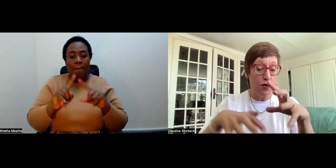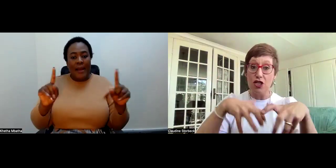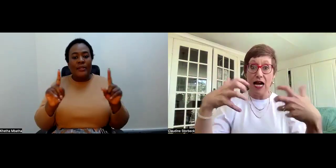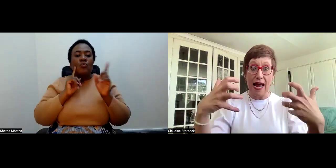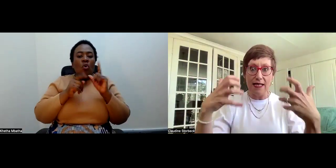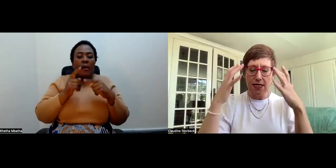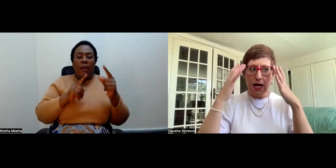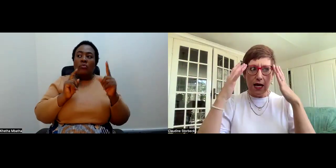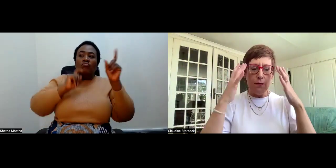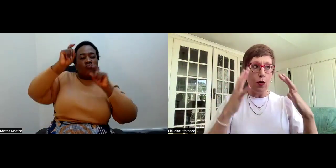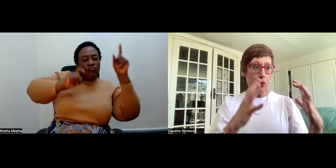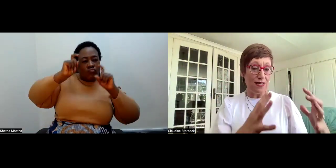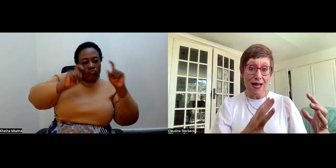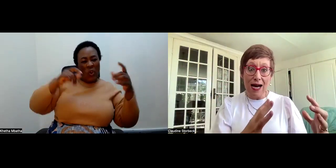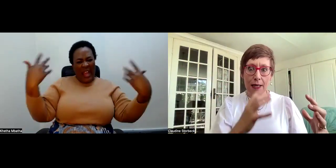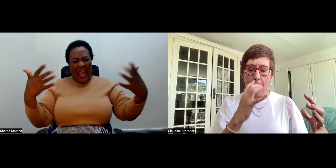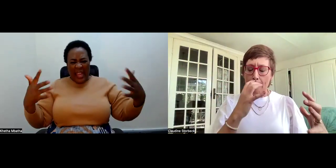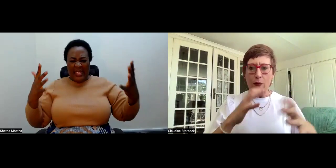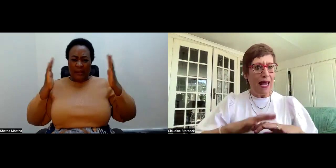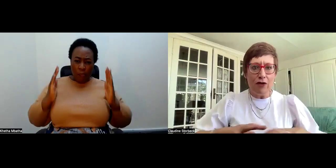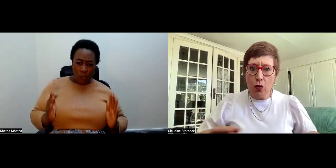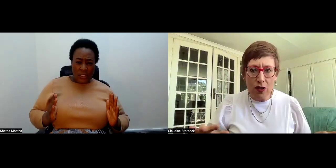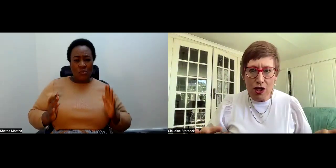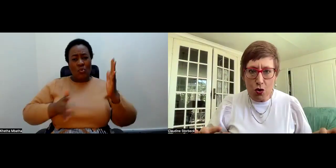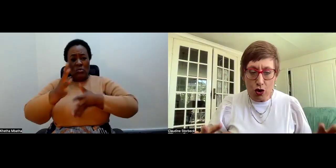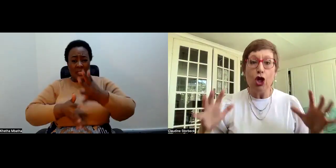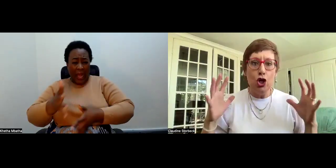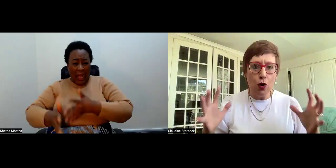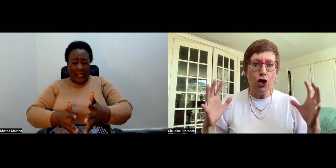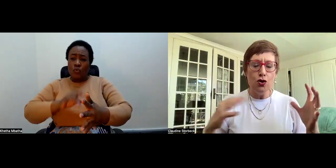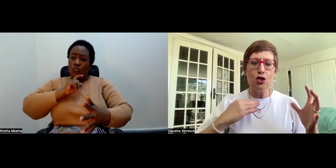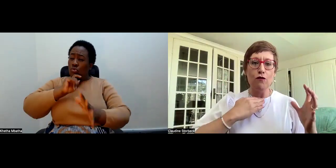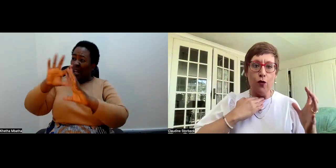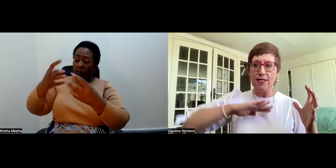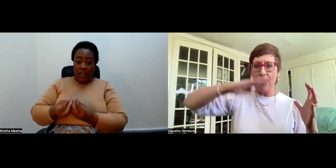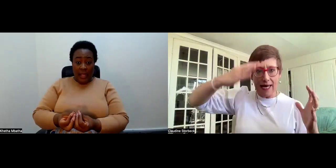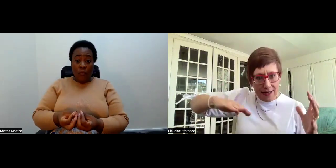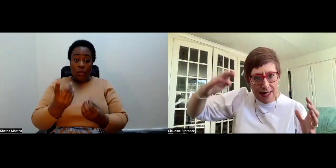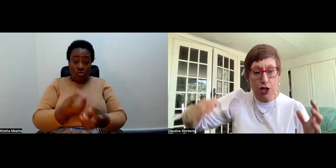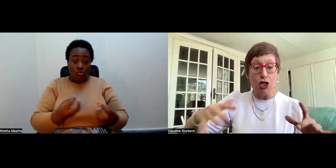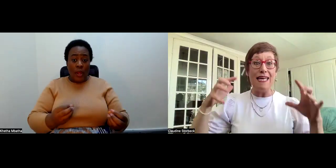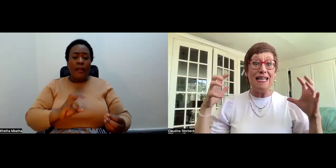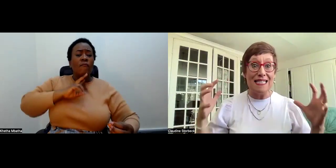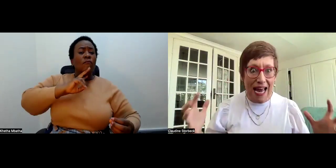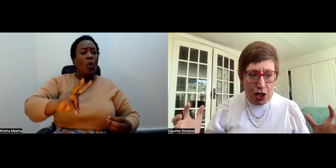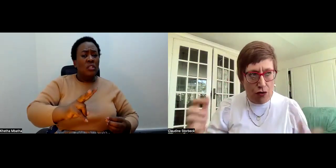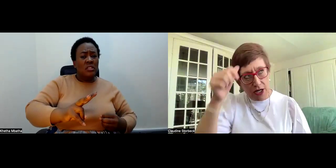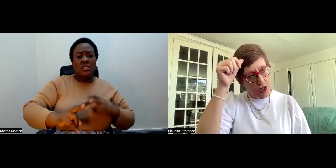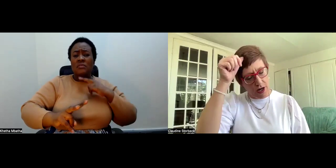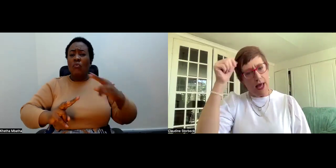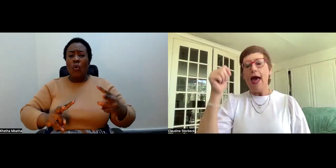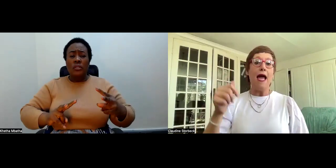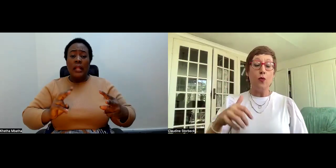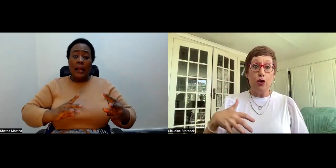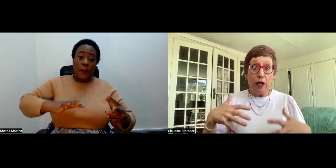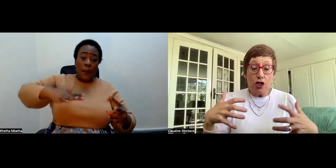facial expression in our hands when we sign, but whenever you work with little children, you are using your voice, intonation,